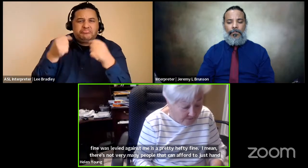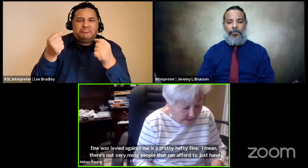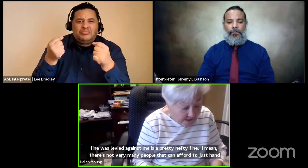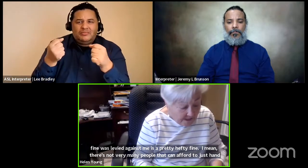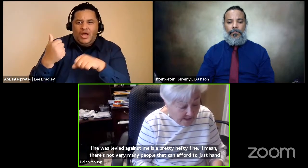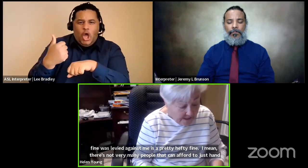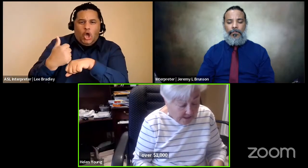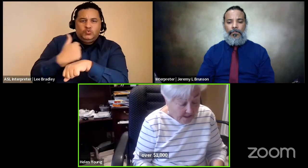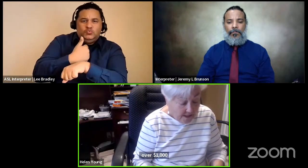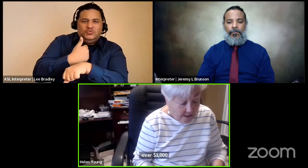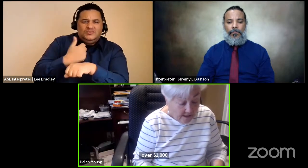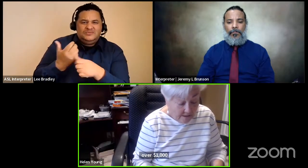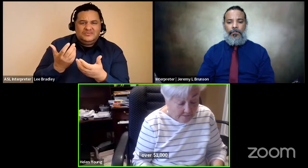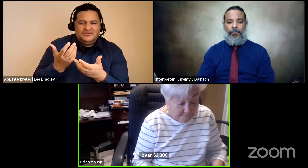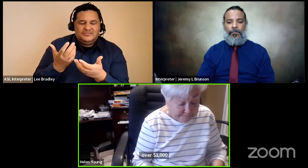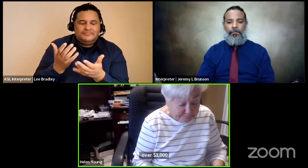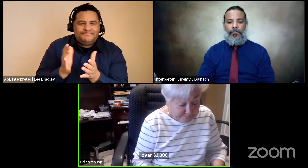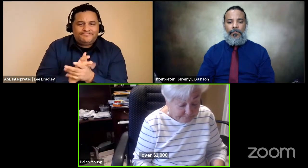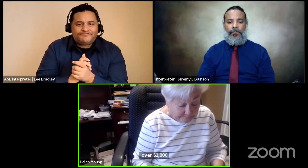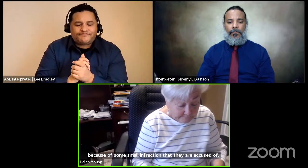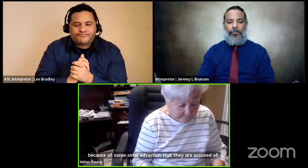of.